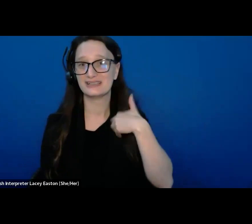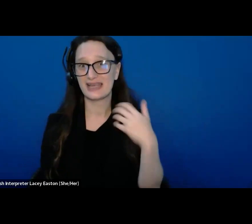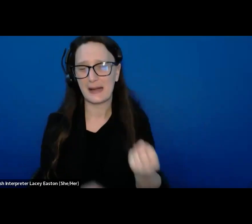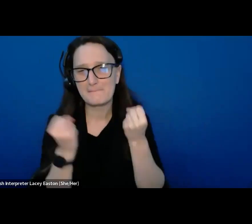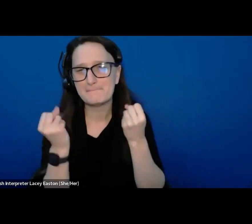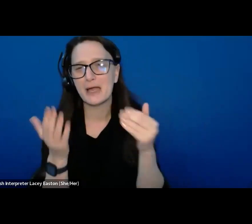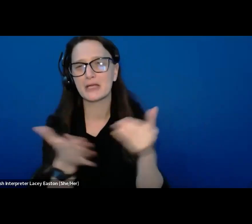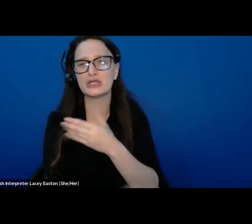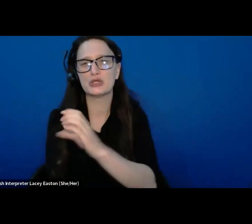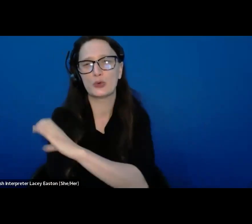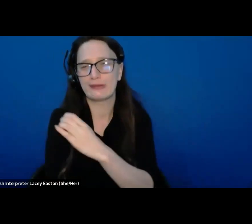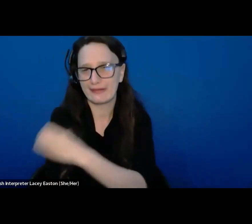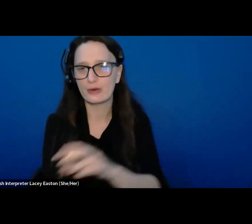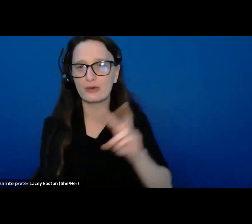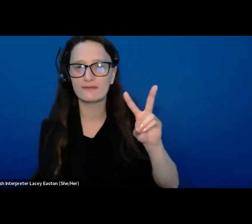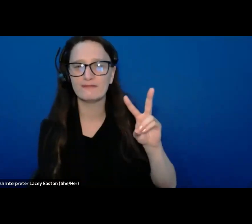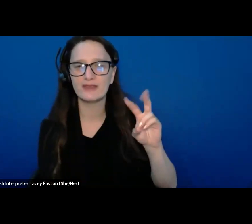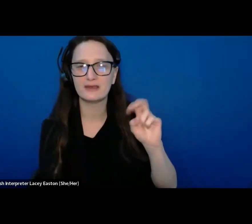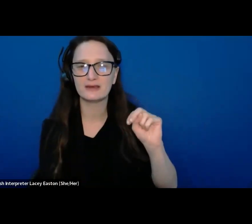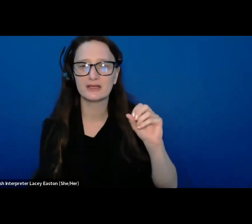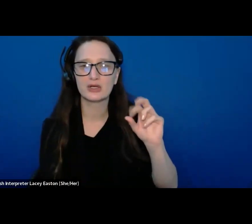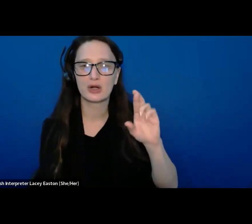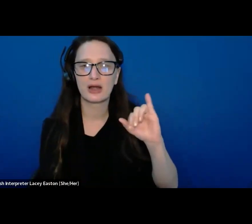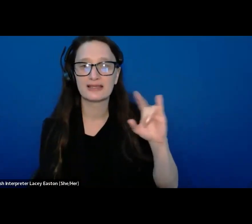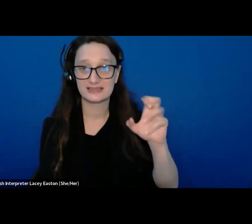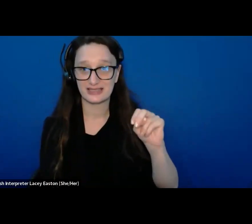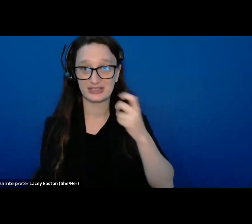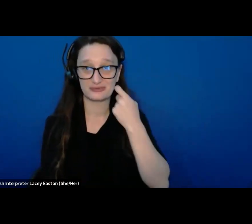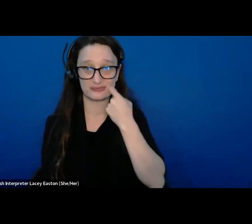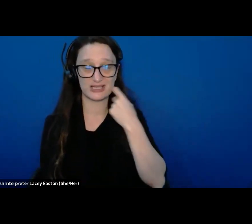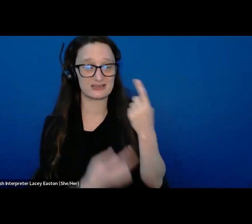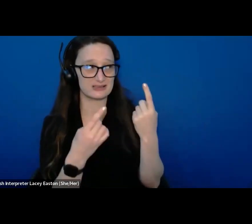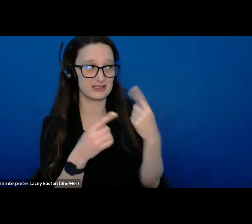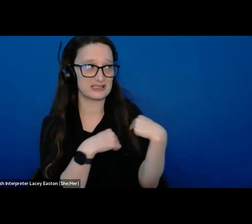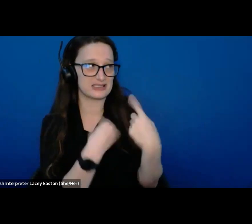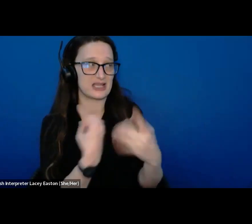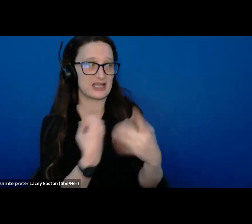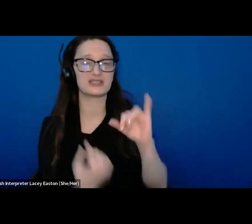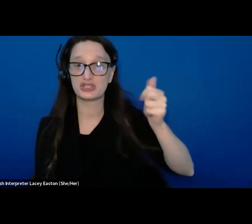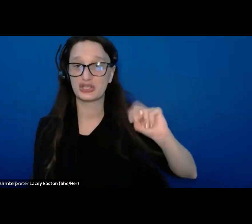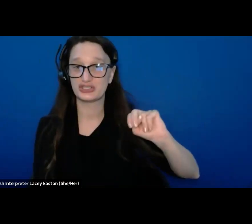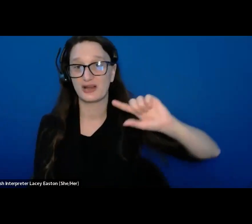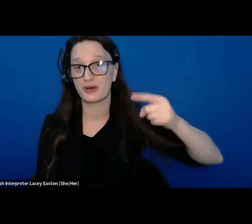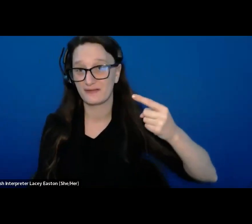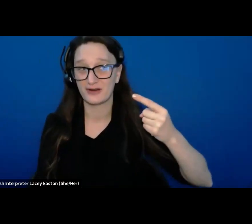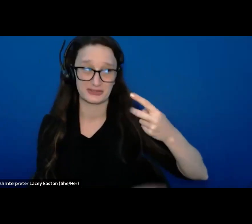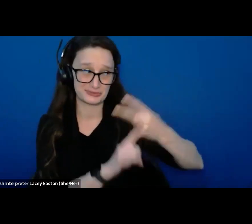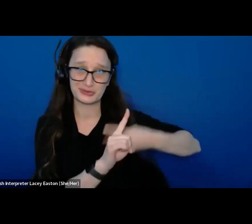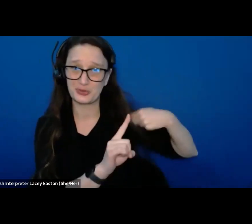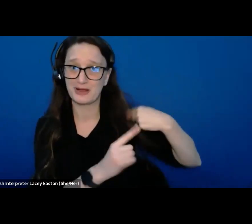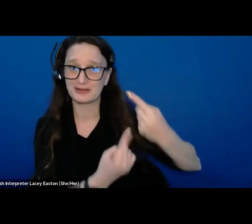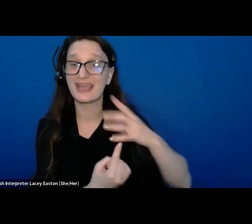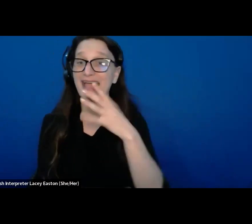done since January 1, so in 2 months. We also had 7 new care homes that